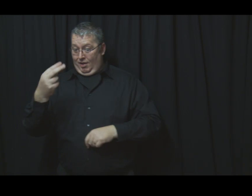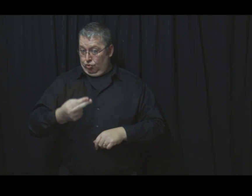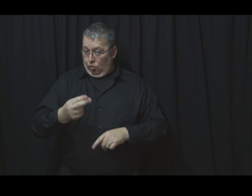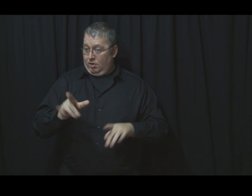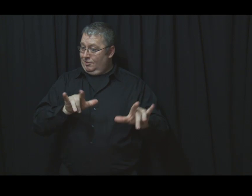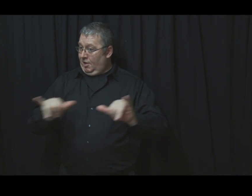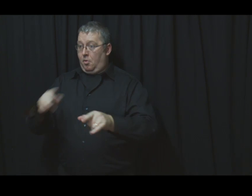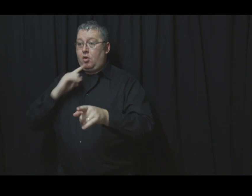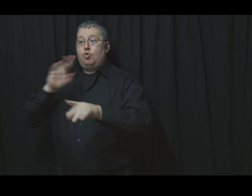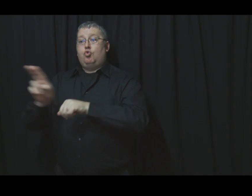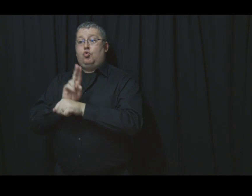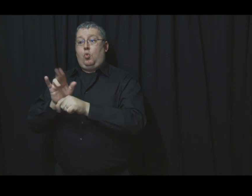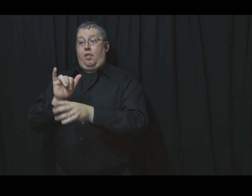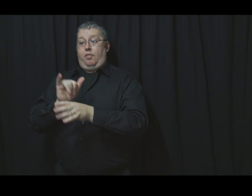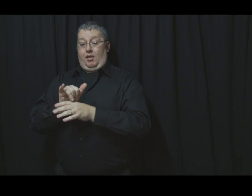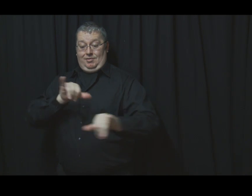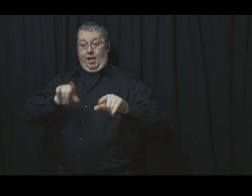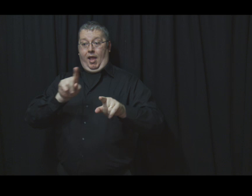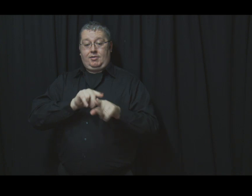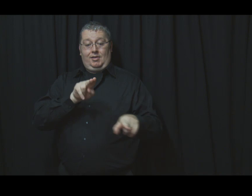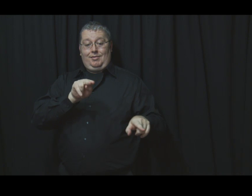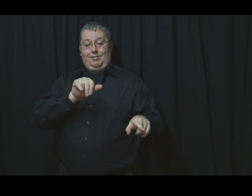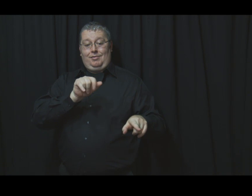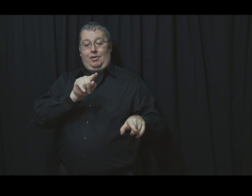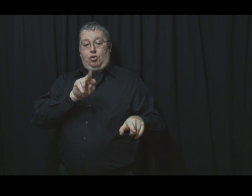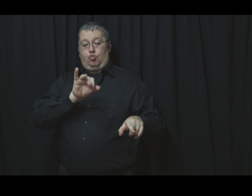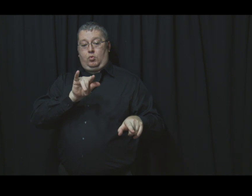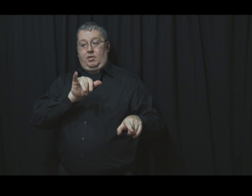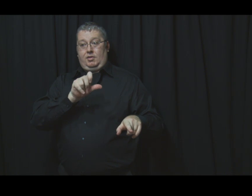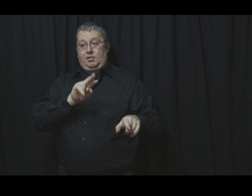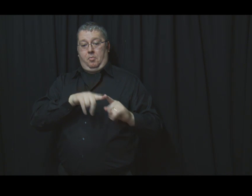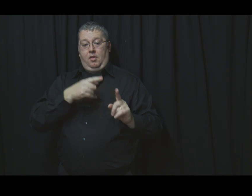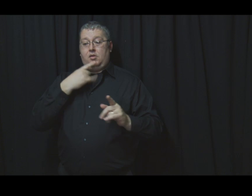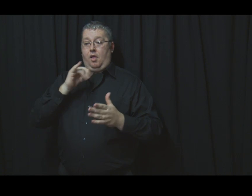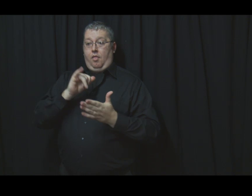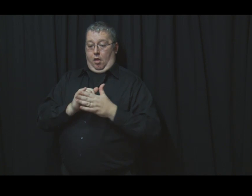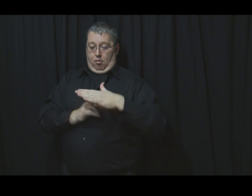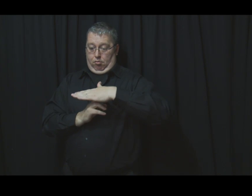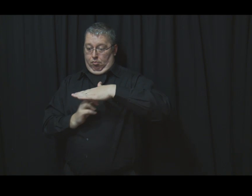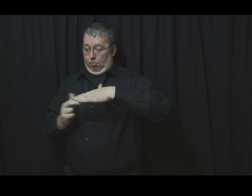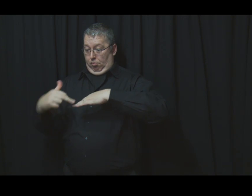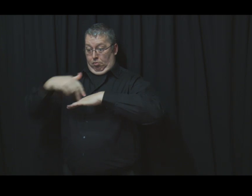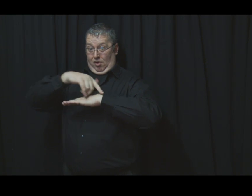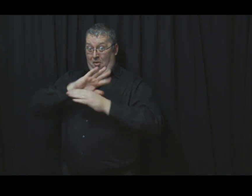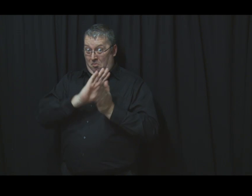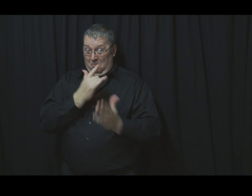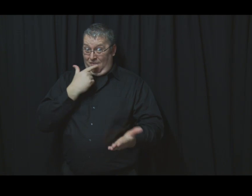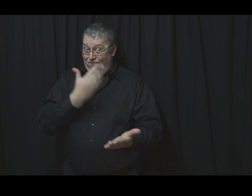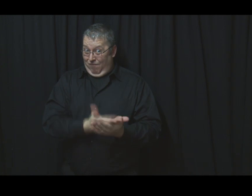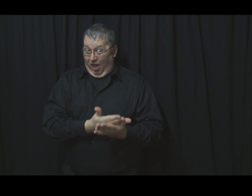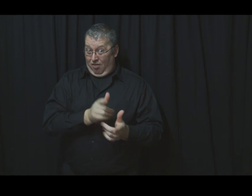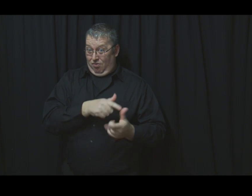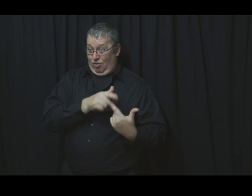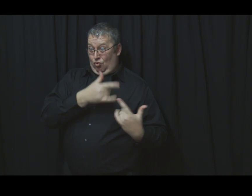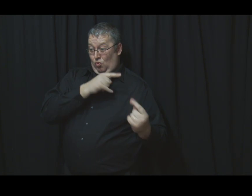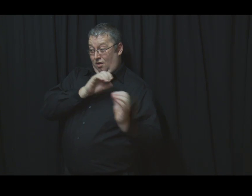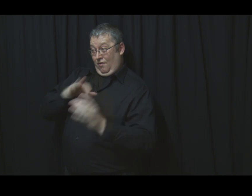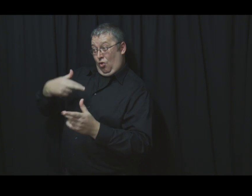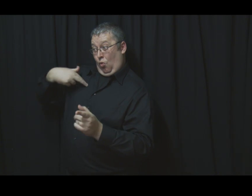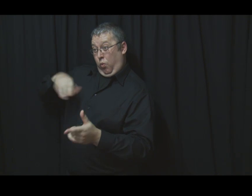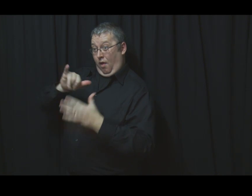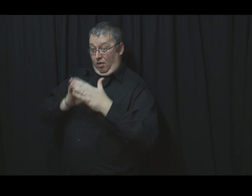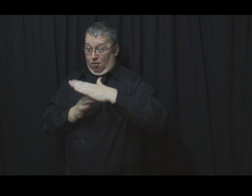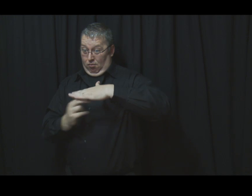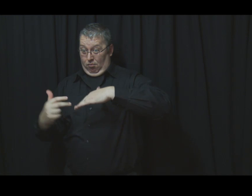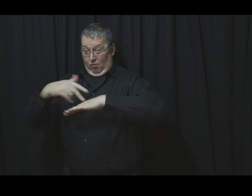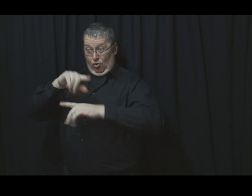define science as naturalism and outlaw the supernatural. They present molecules to man evolution as fact, and they're imposing the religion of naturalism on generations of